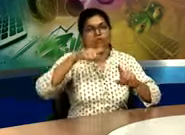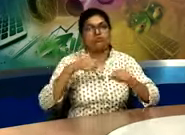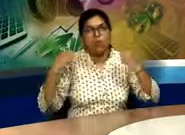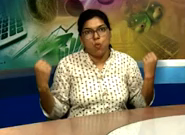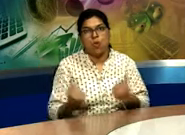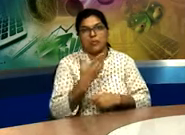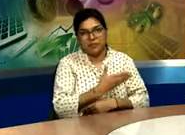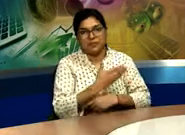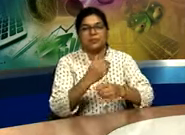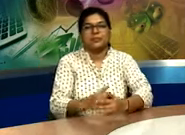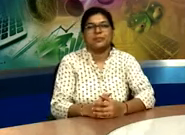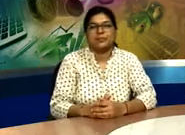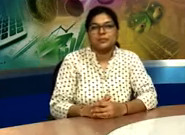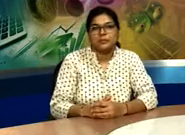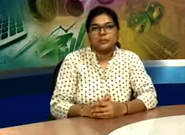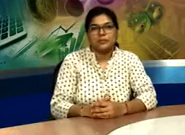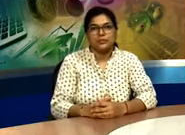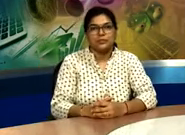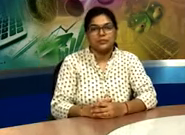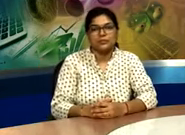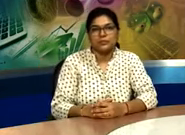She looked after day and night.